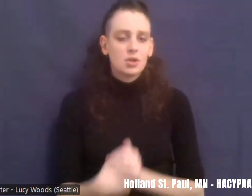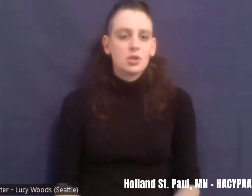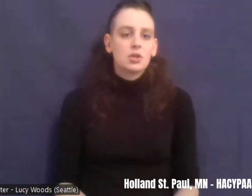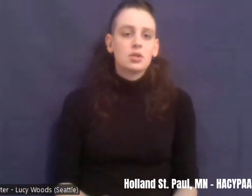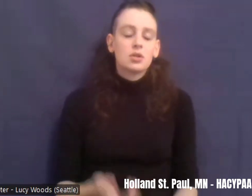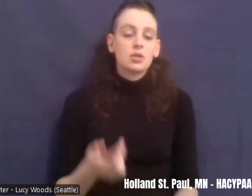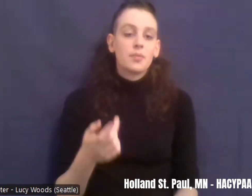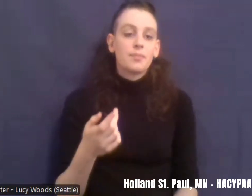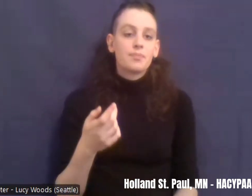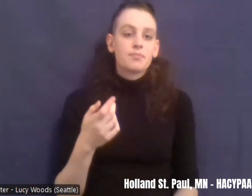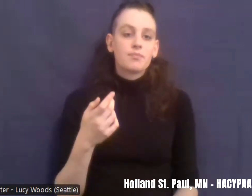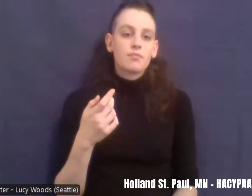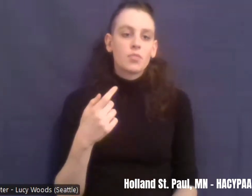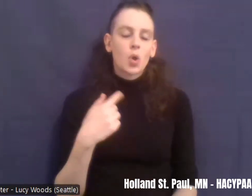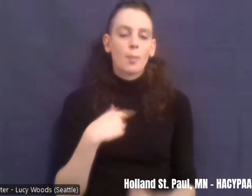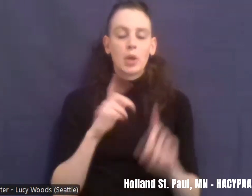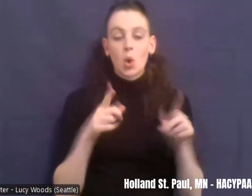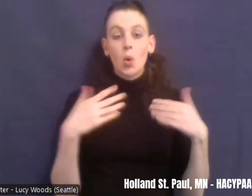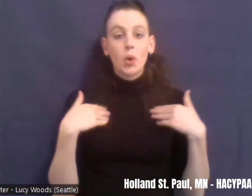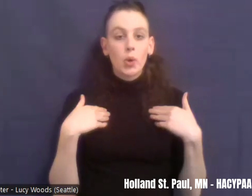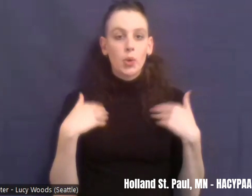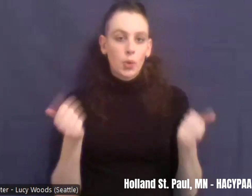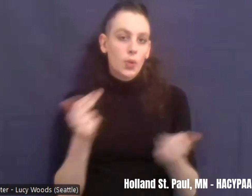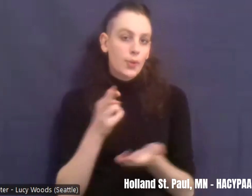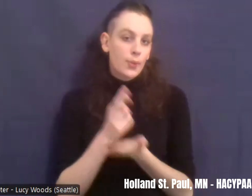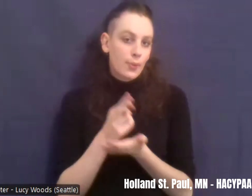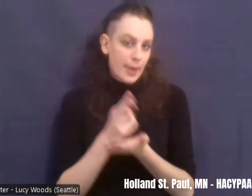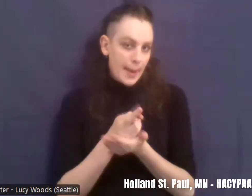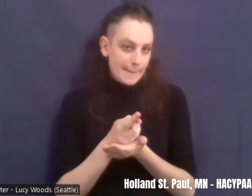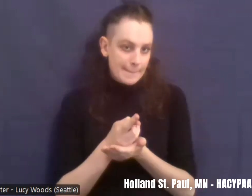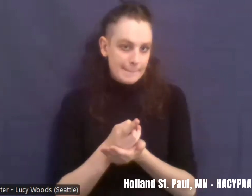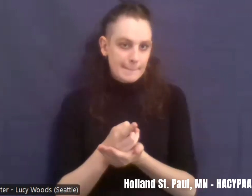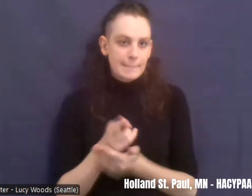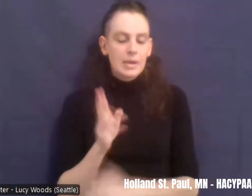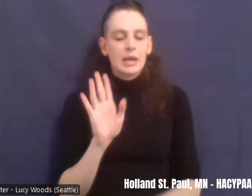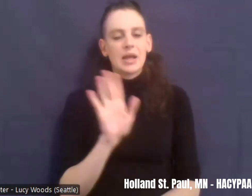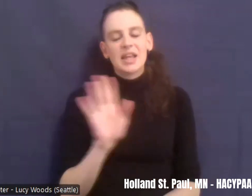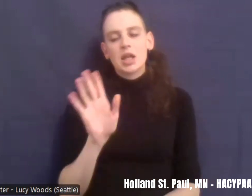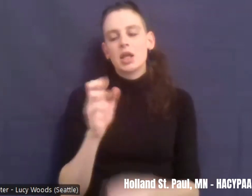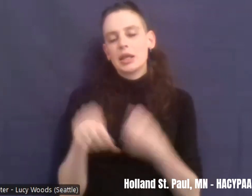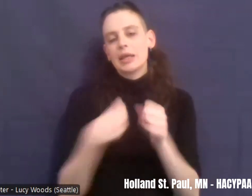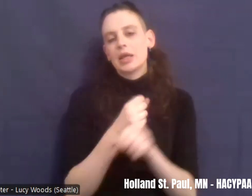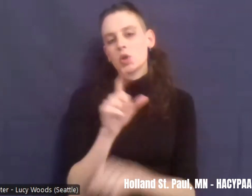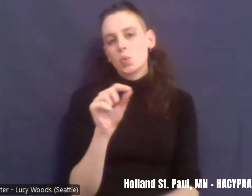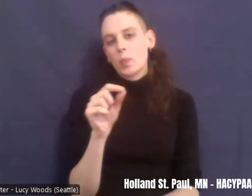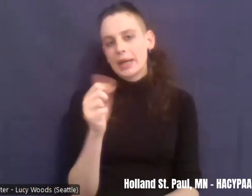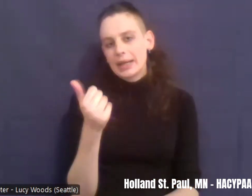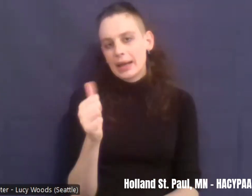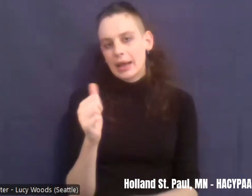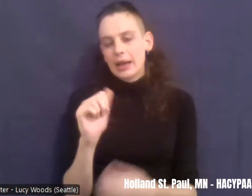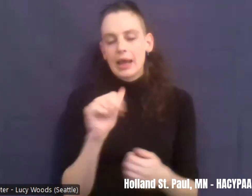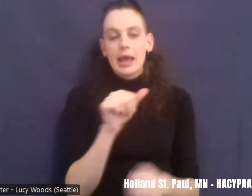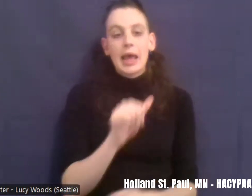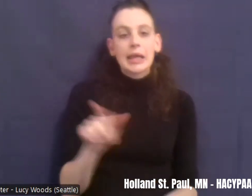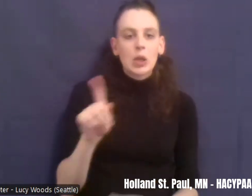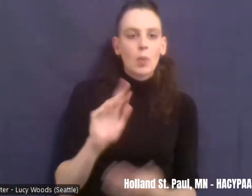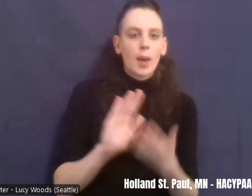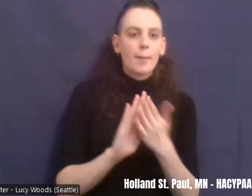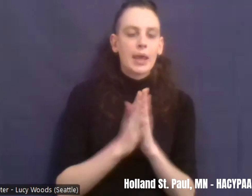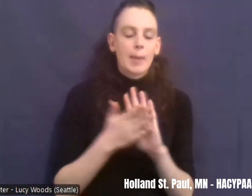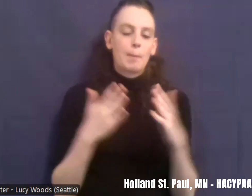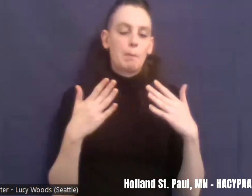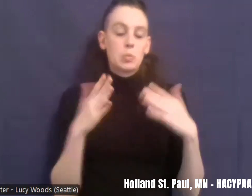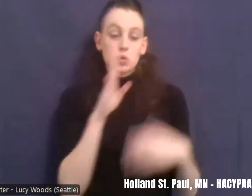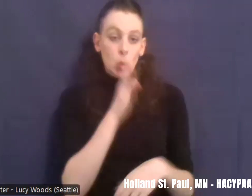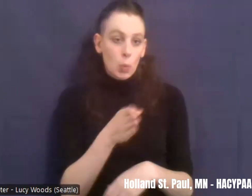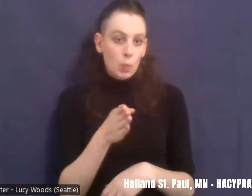went to youth facility rehab, and like anyone who got sober, so this was in 2010. So anyone who got sober like back then as like a youth, like